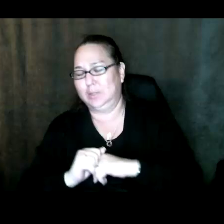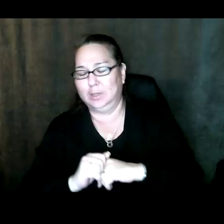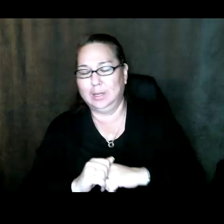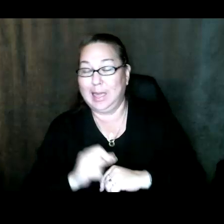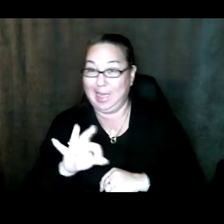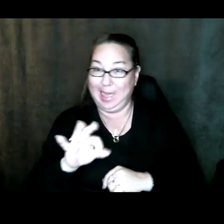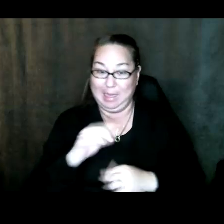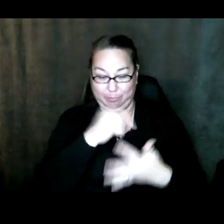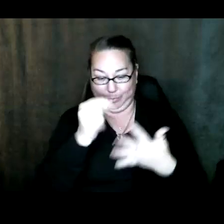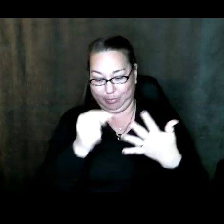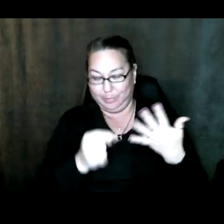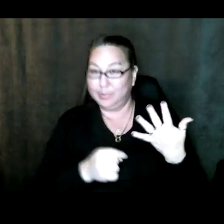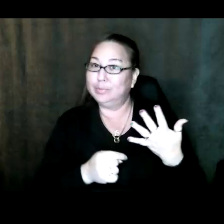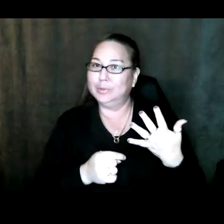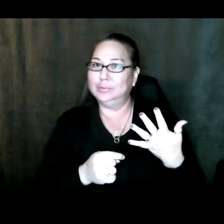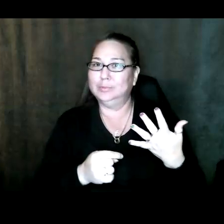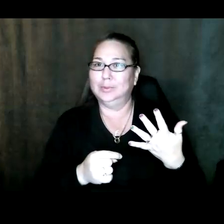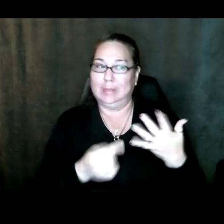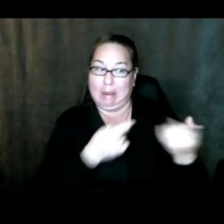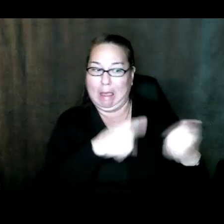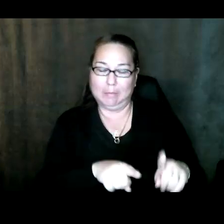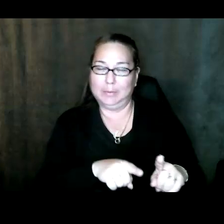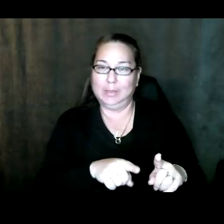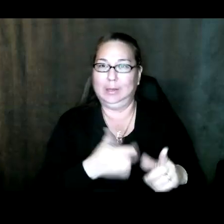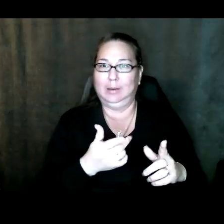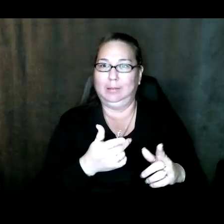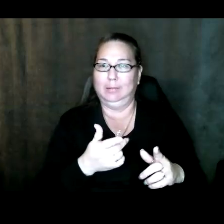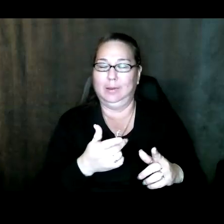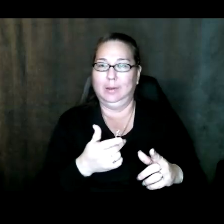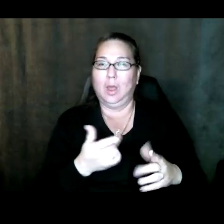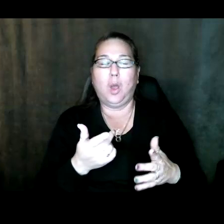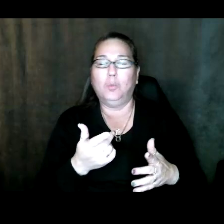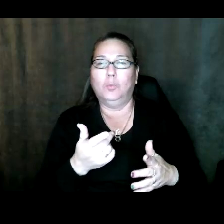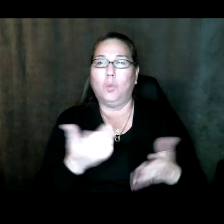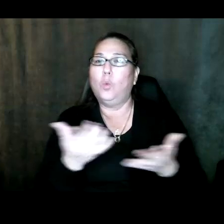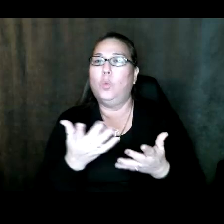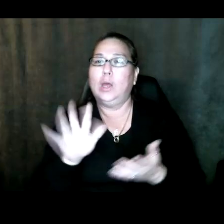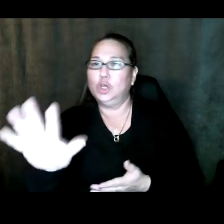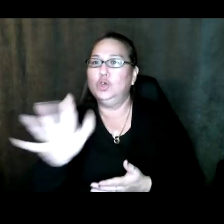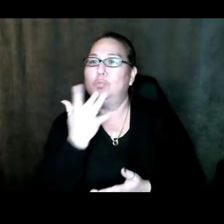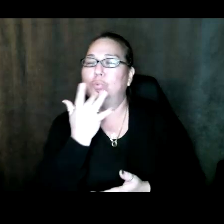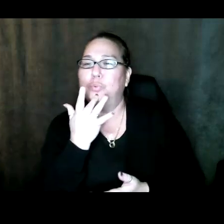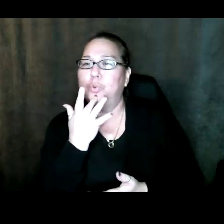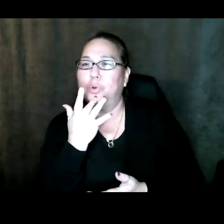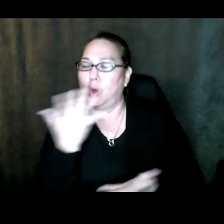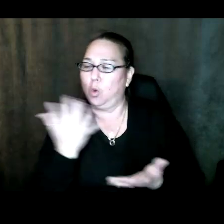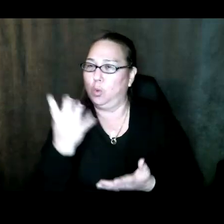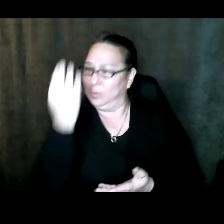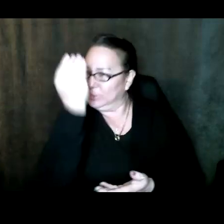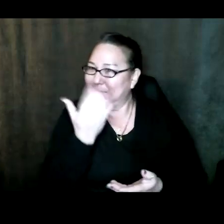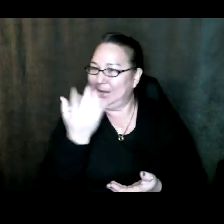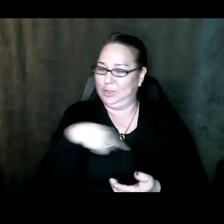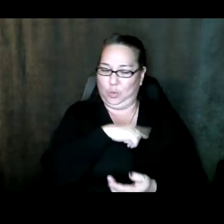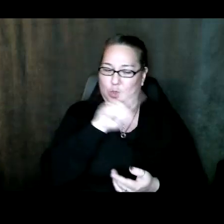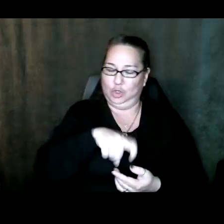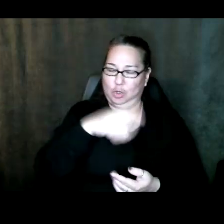happening, I had a million of them when I was a principal. Sure. Like what are they and what should we be thinking about? This